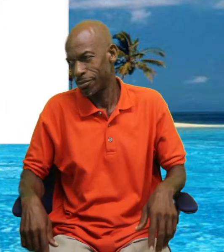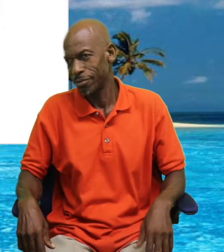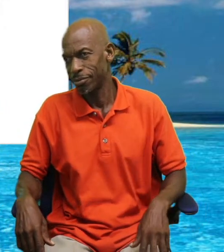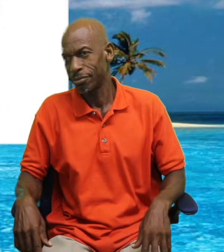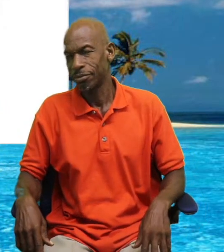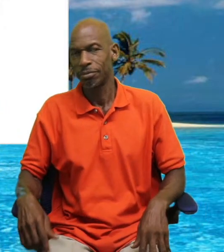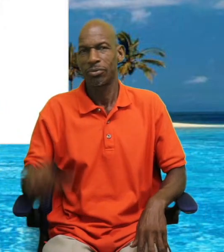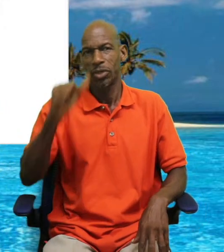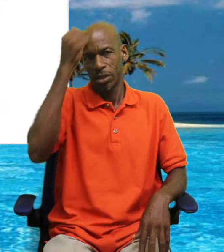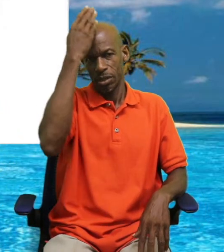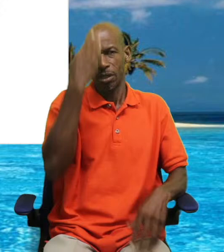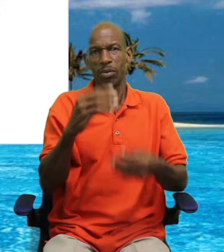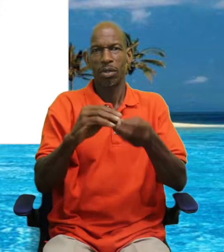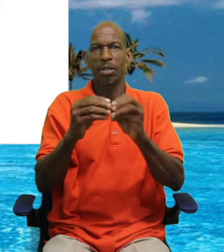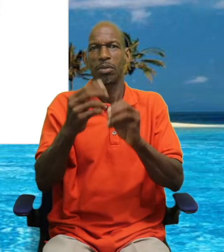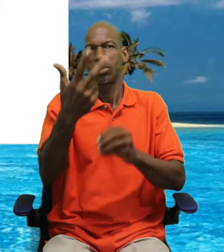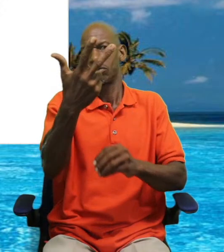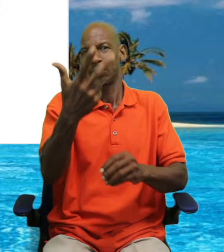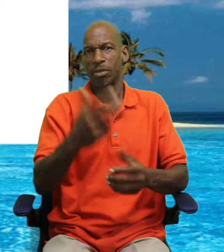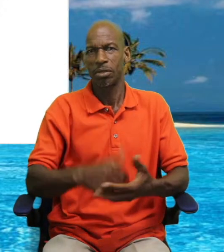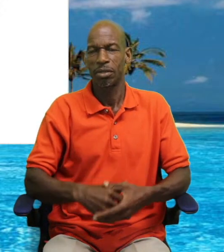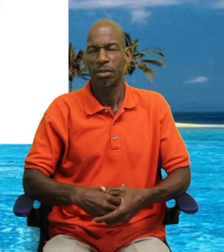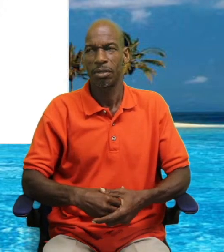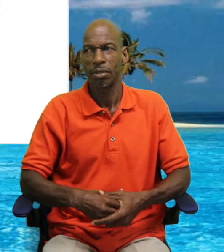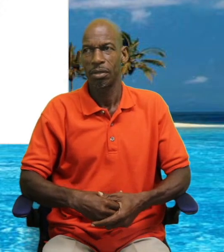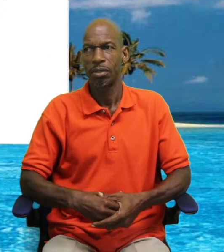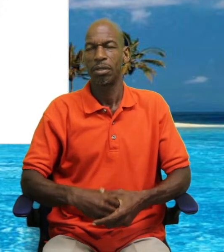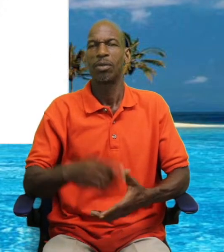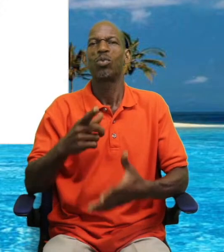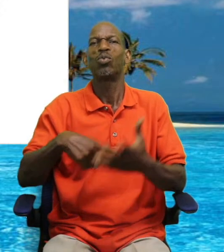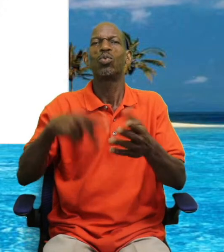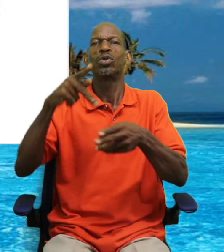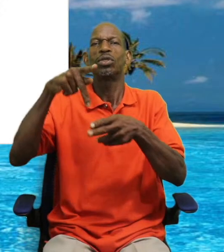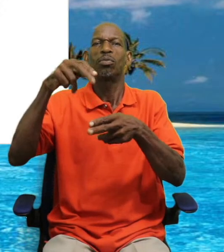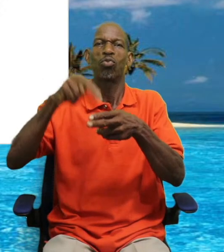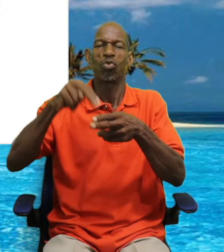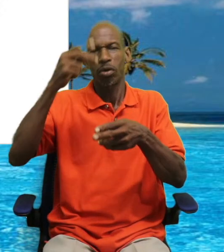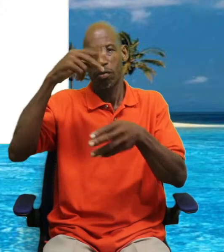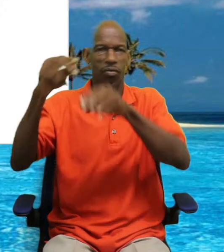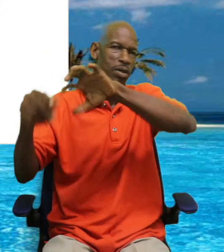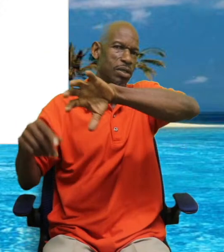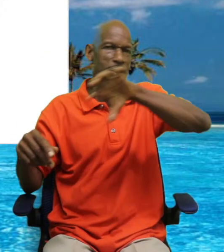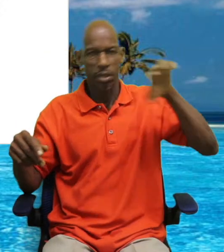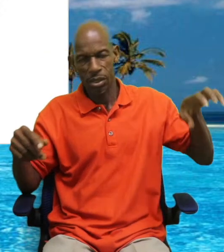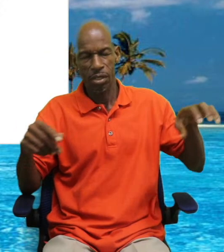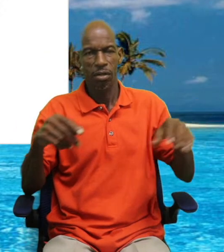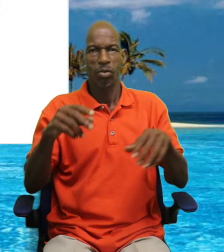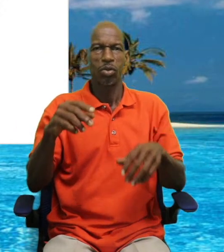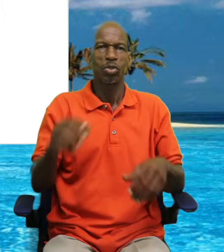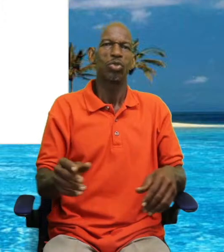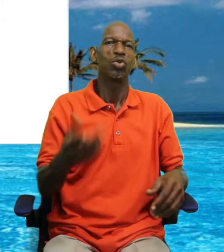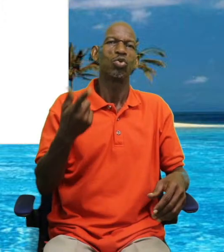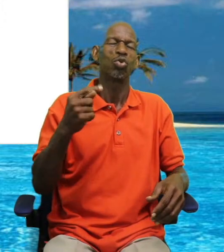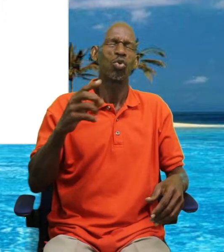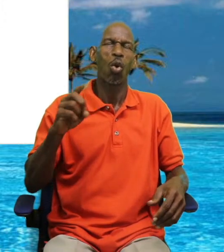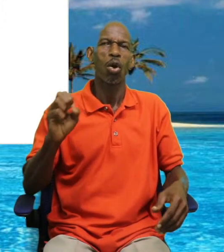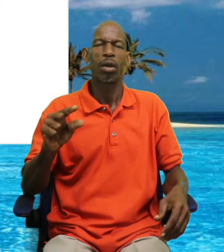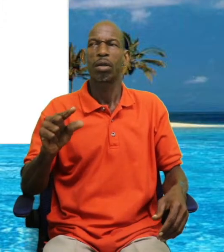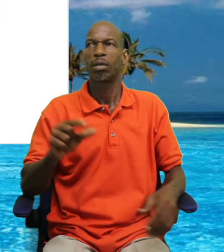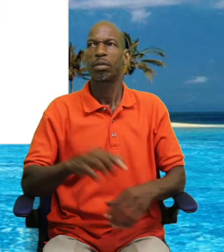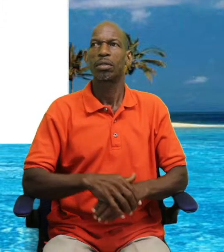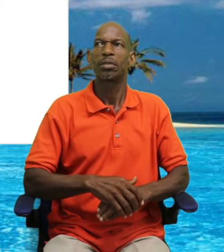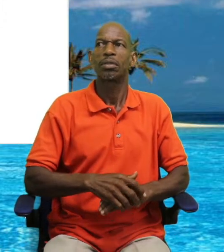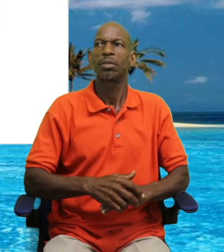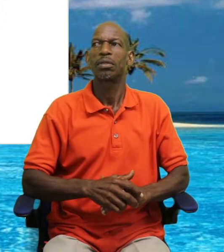Selwyn, number three. What is the pronoun we're going to use to replace that subject? The